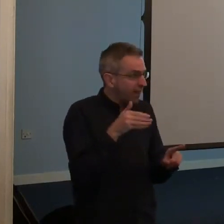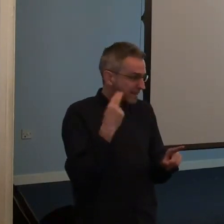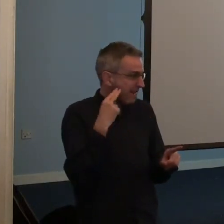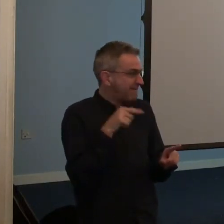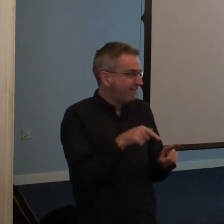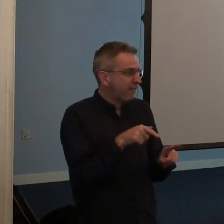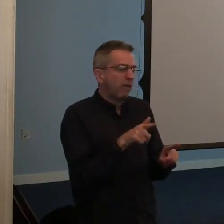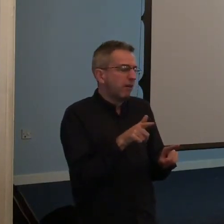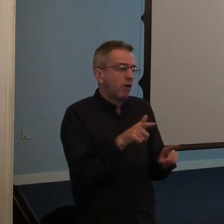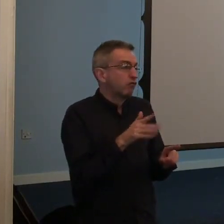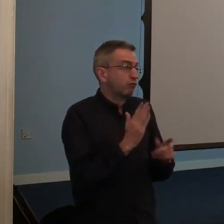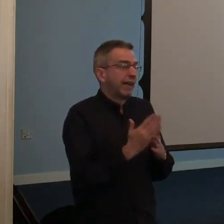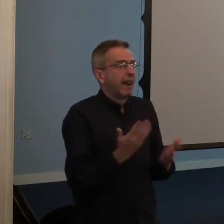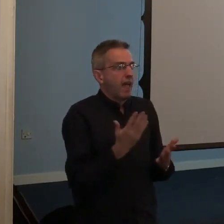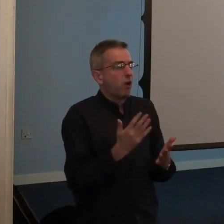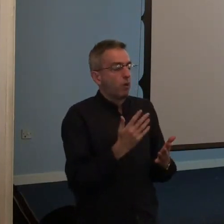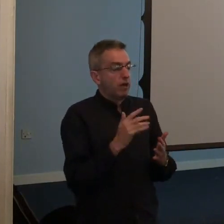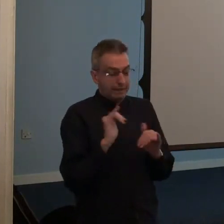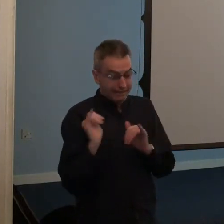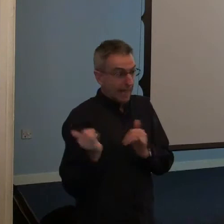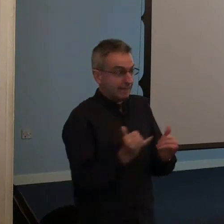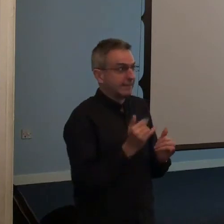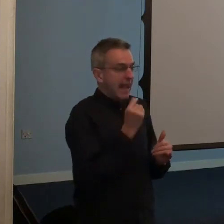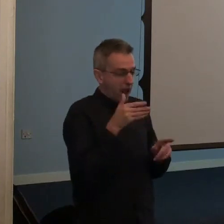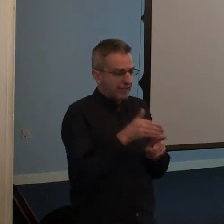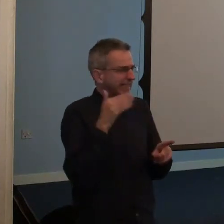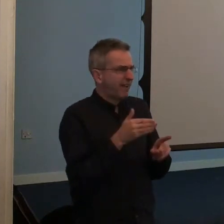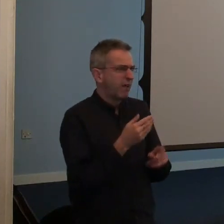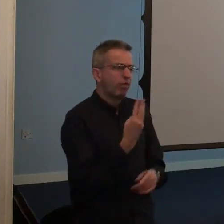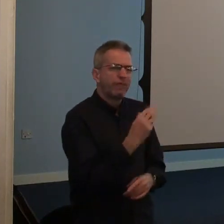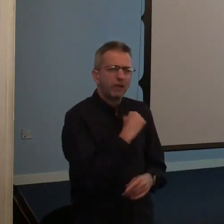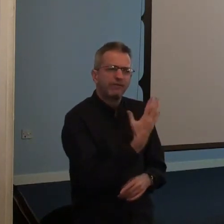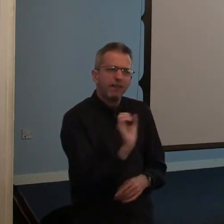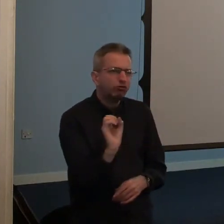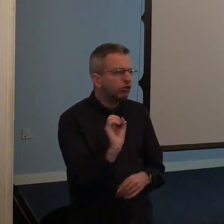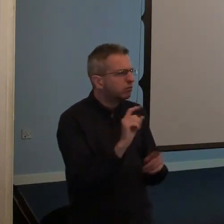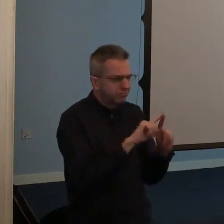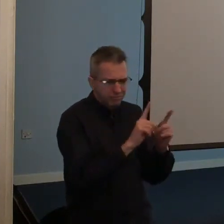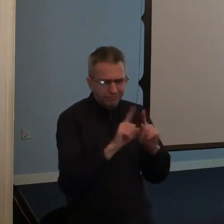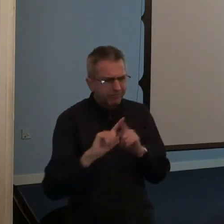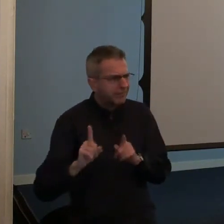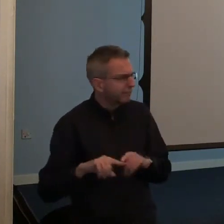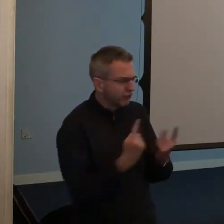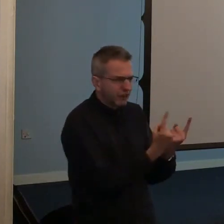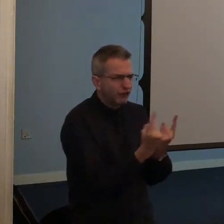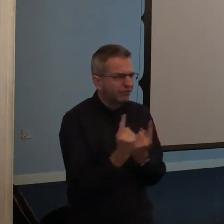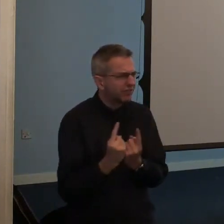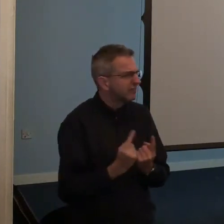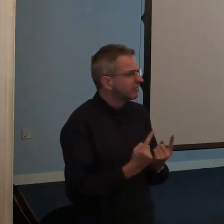and identify deaf genes within IVF embryos. And they can identify, I think now you can identify